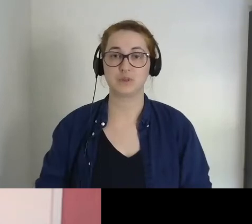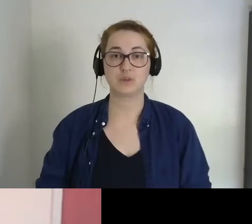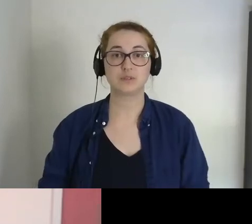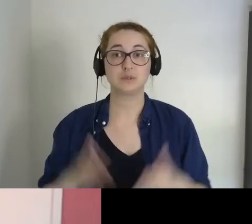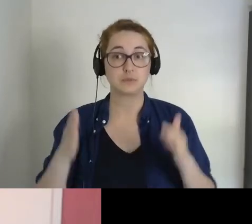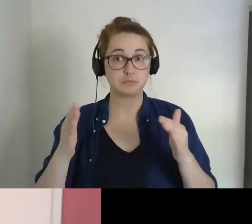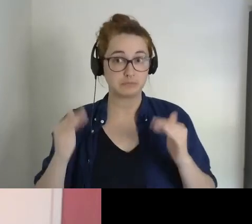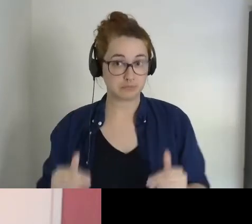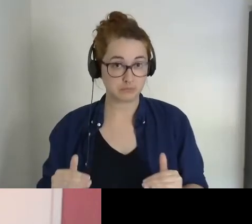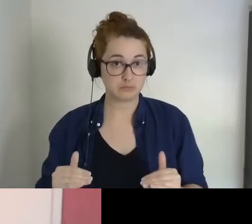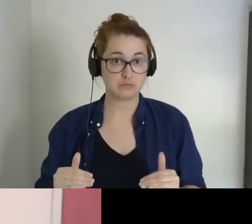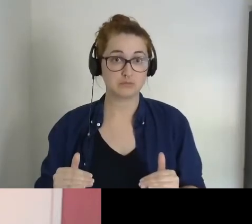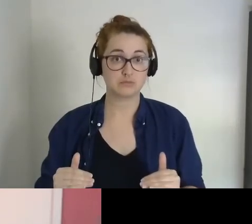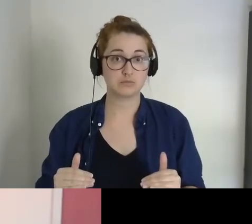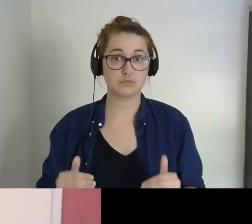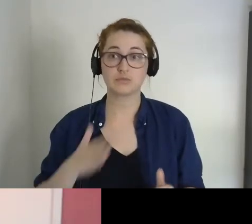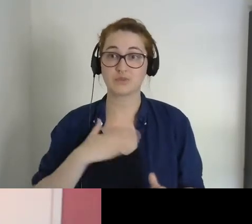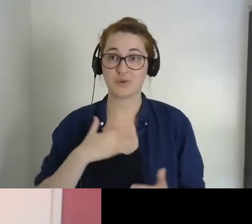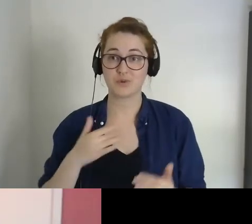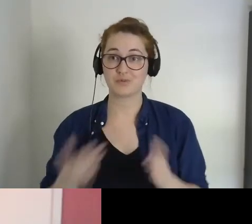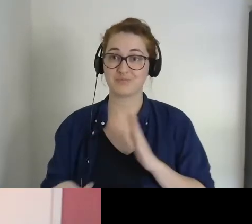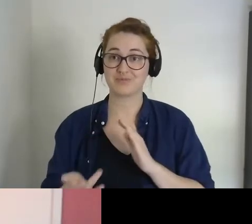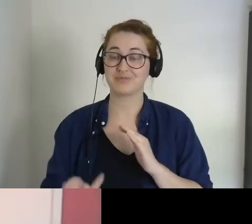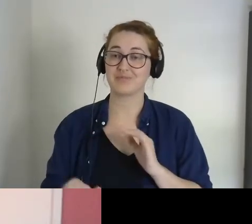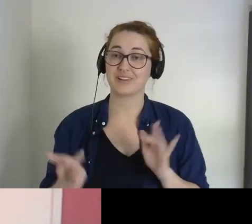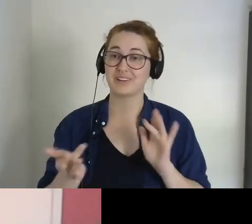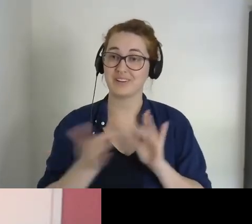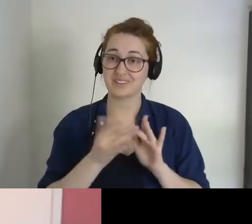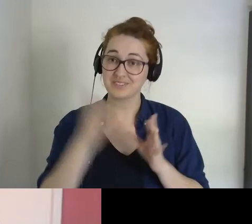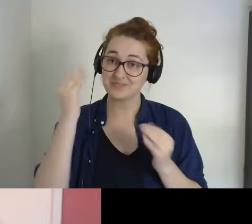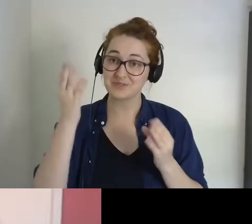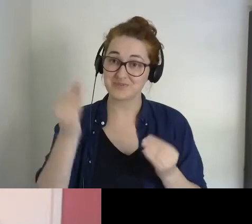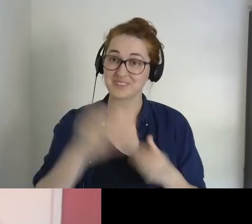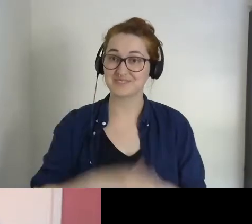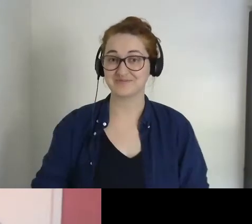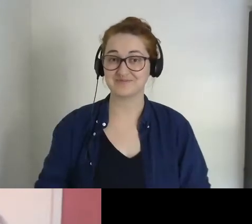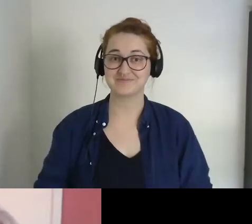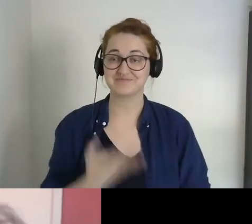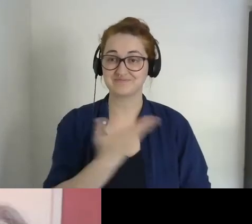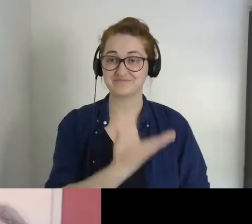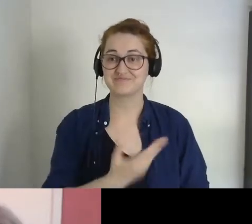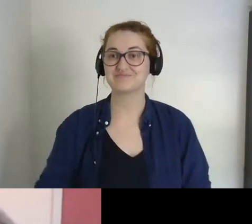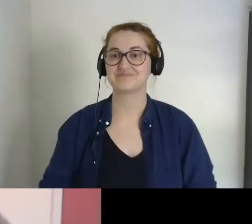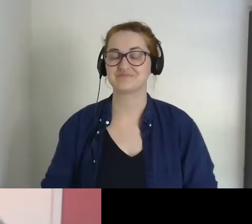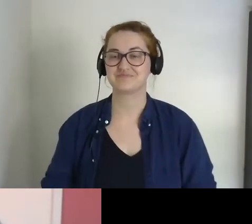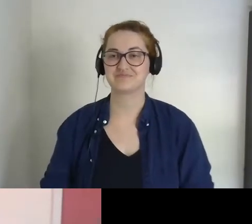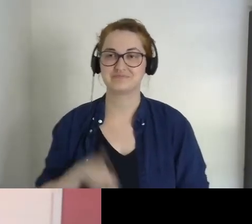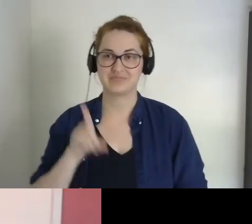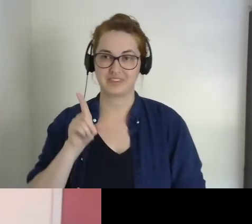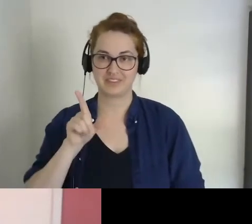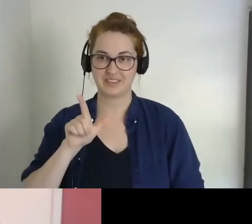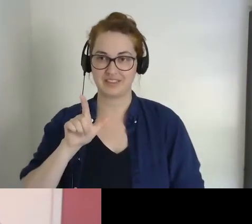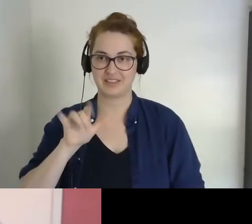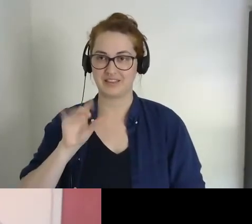next slide with my contact information if anyone has any questions. Thank you so much,